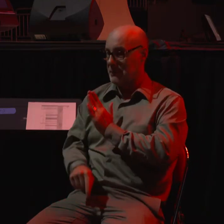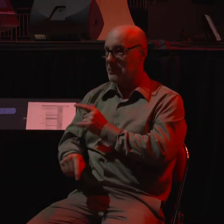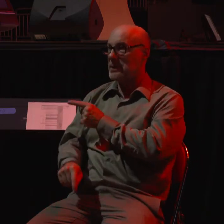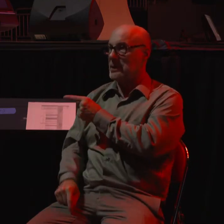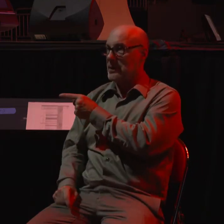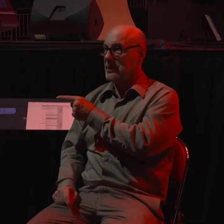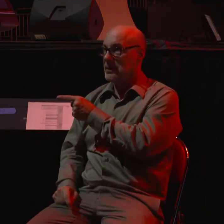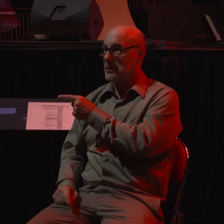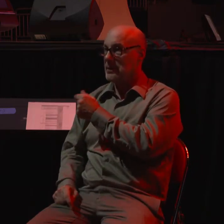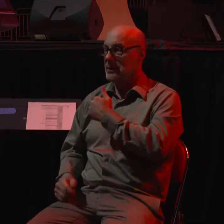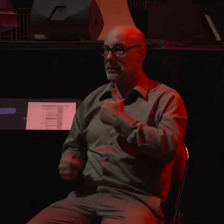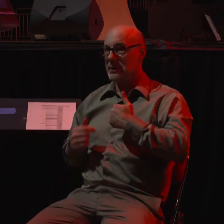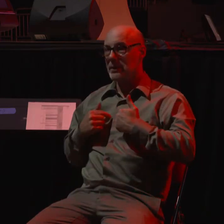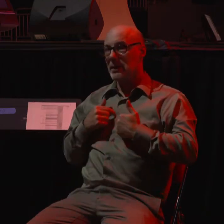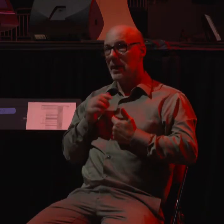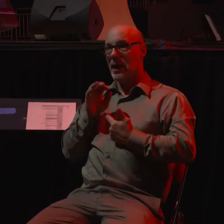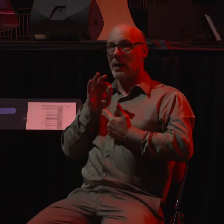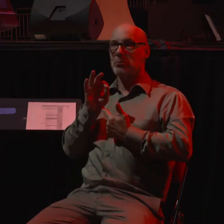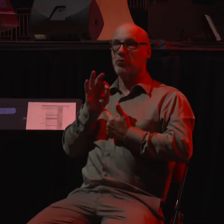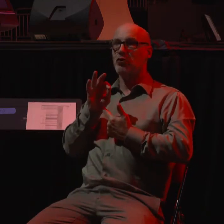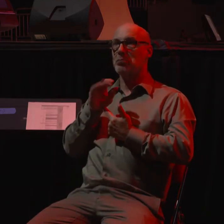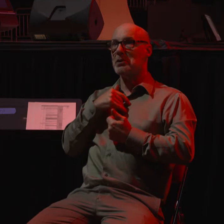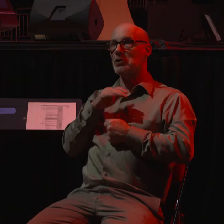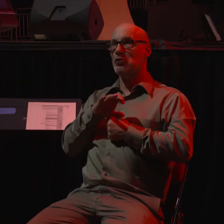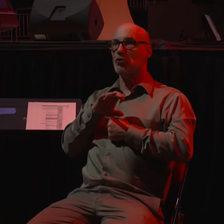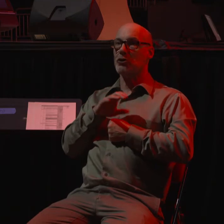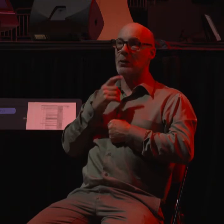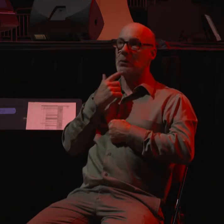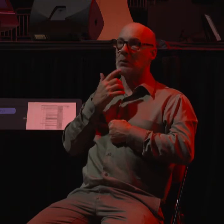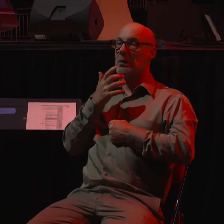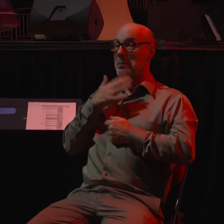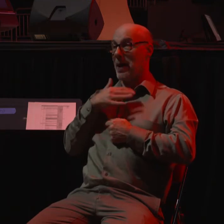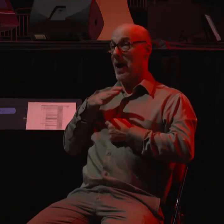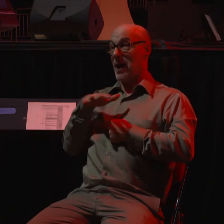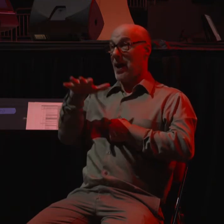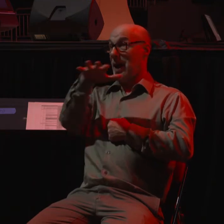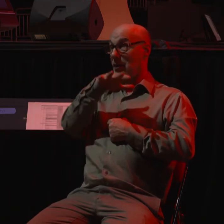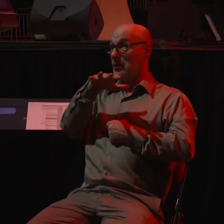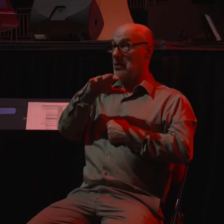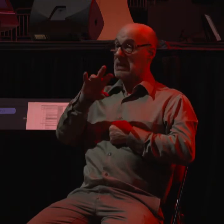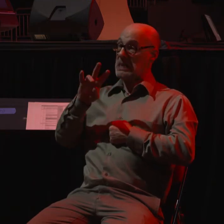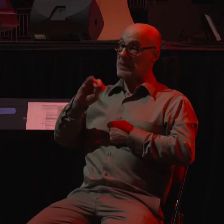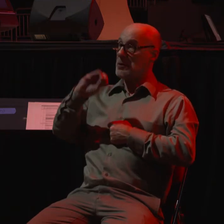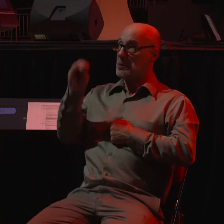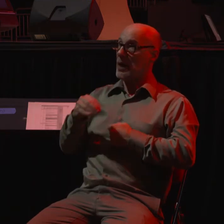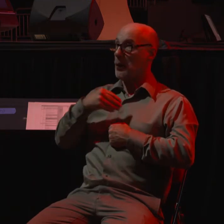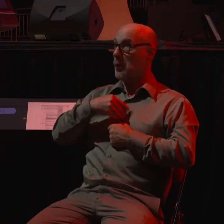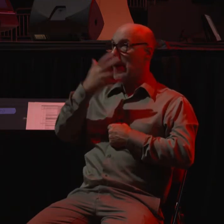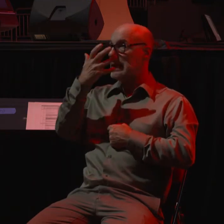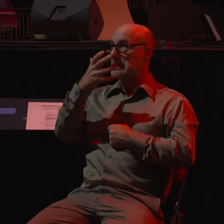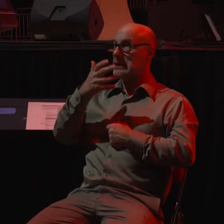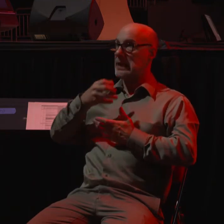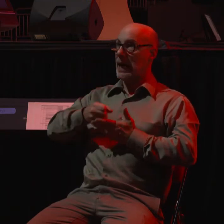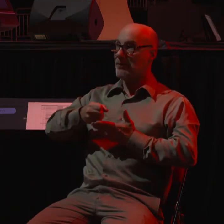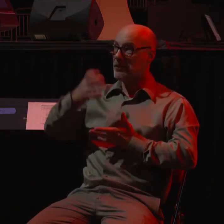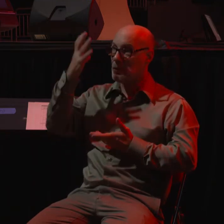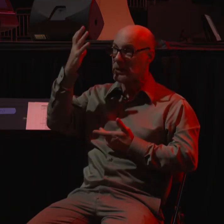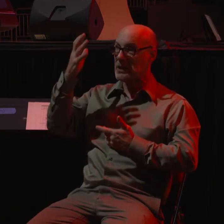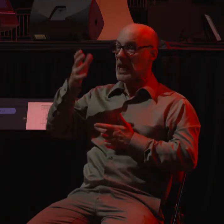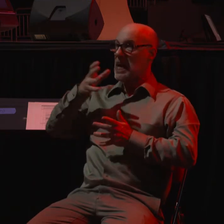a probably 70% white community that's affluent and secular and hostile to